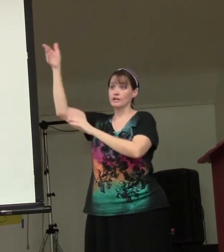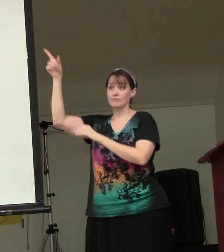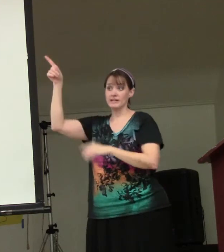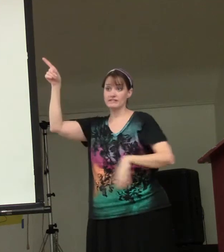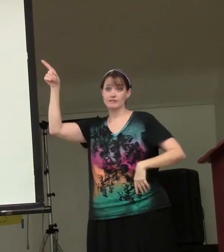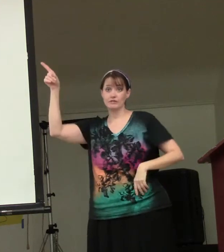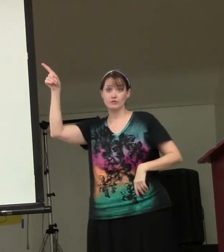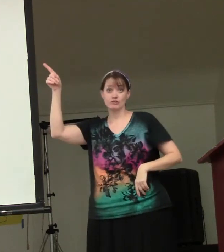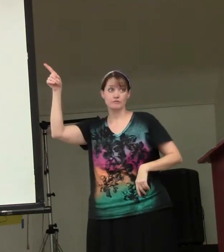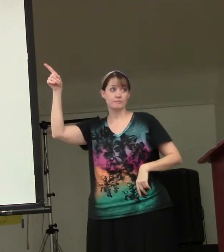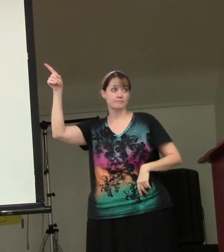up things in the future.